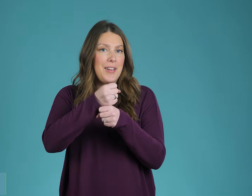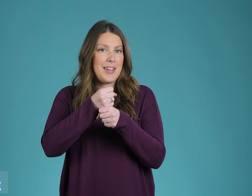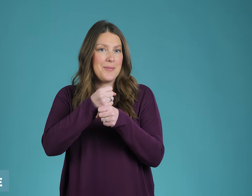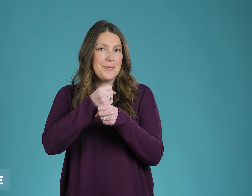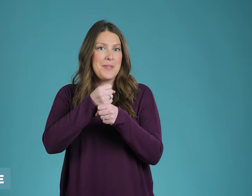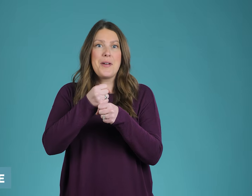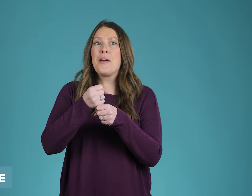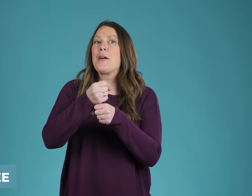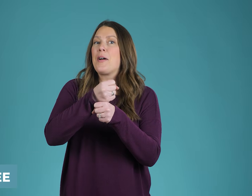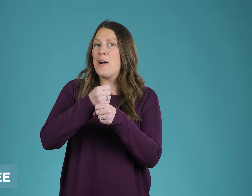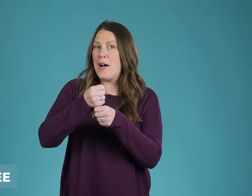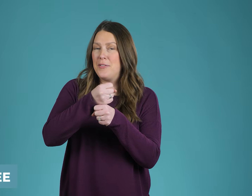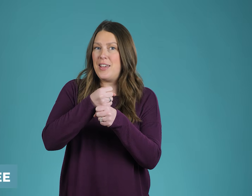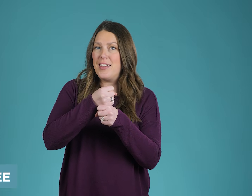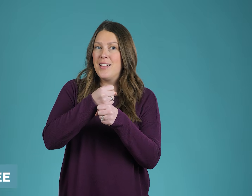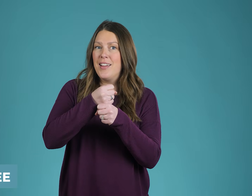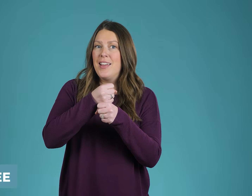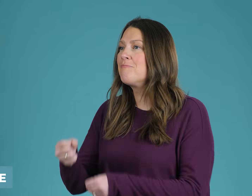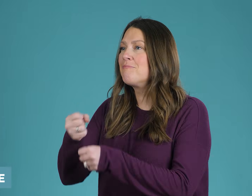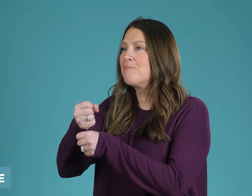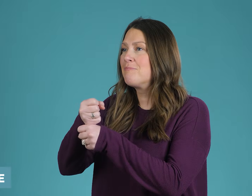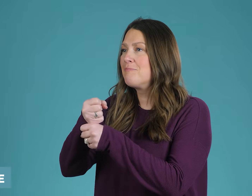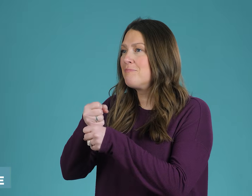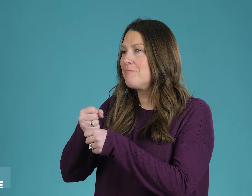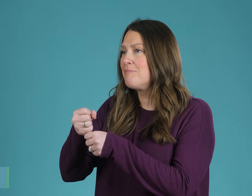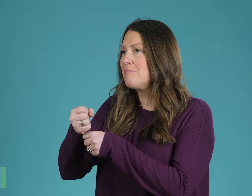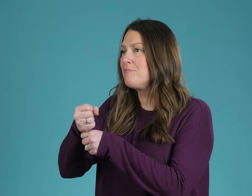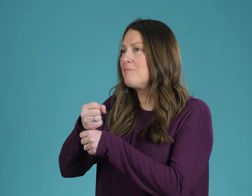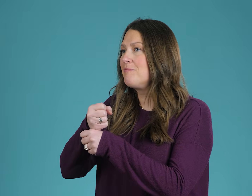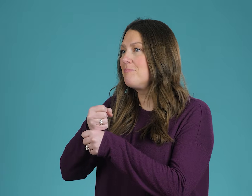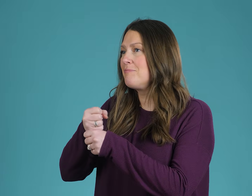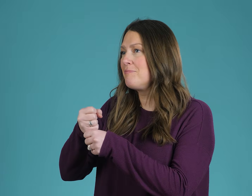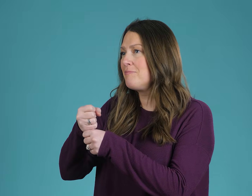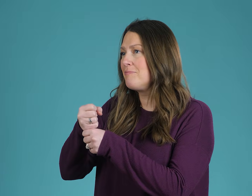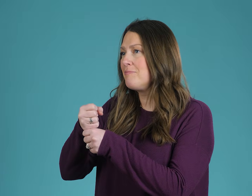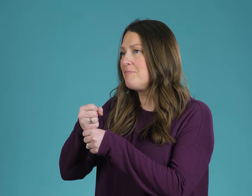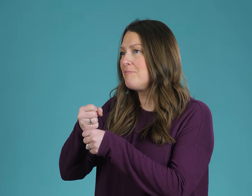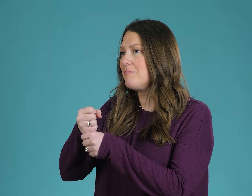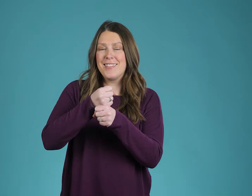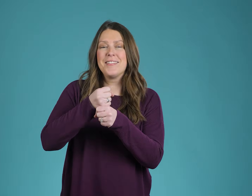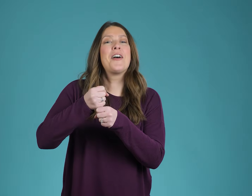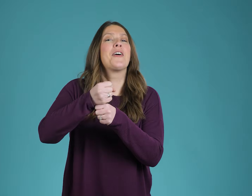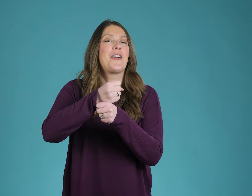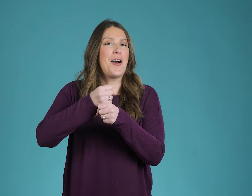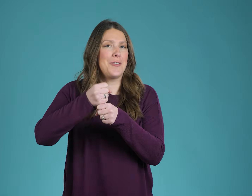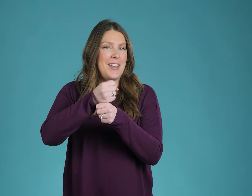Coffee, coffee. Think of grinding coffee beans. Coffee.